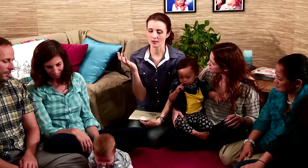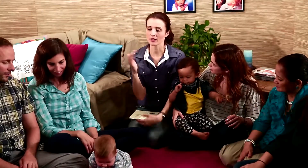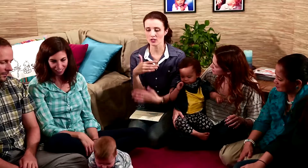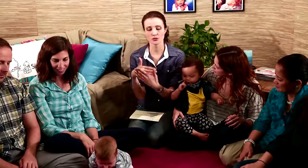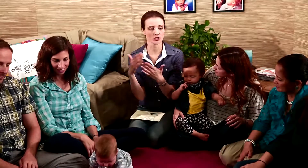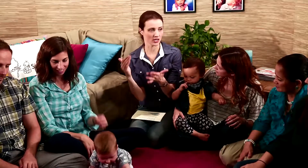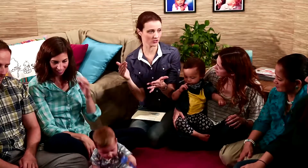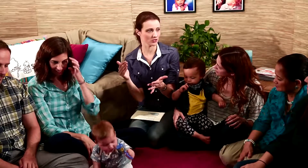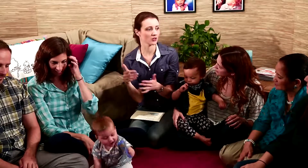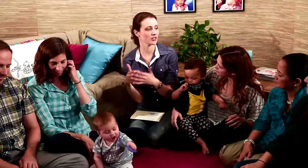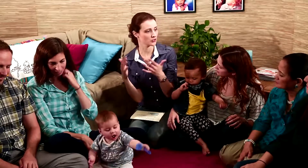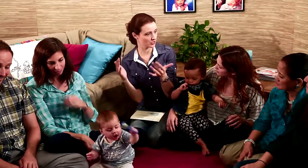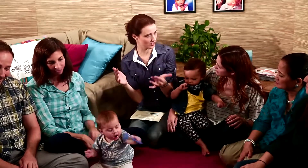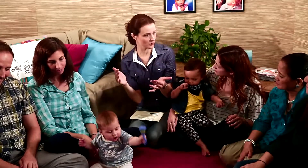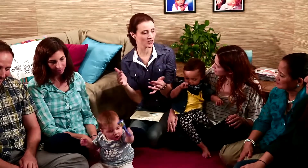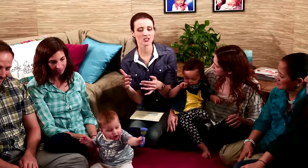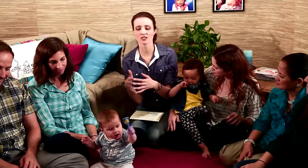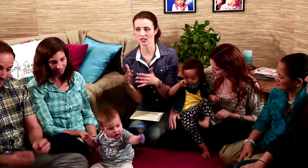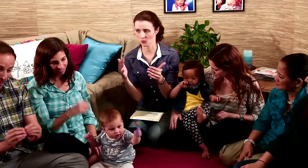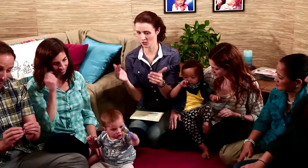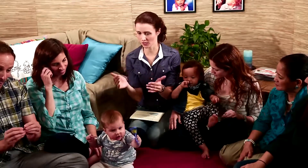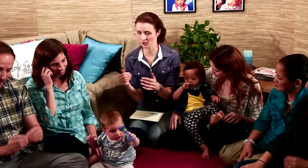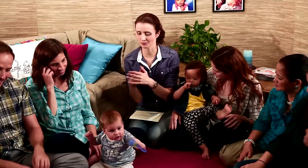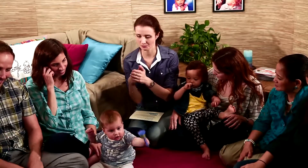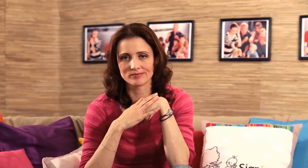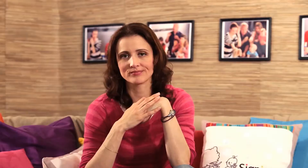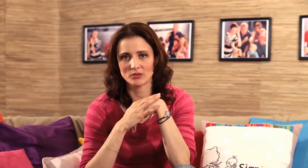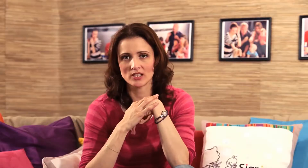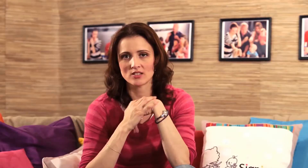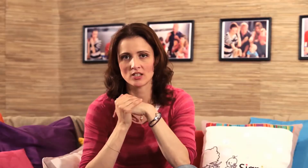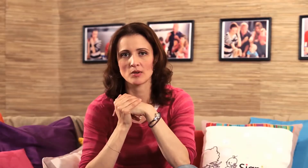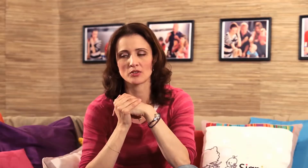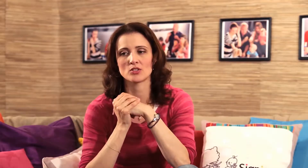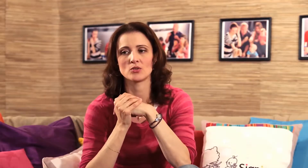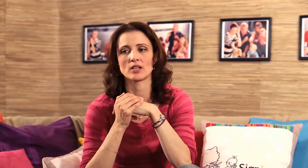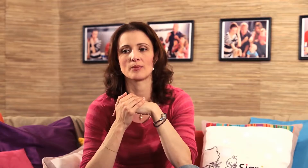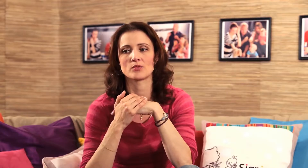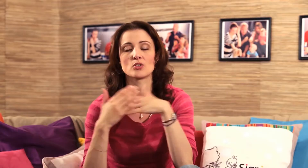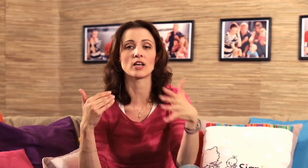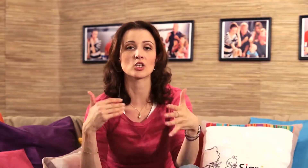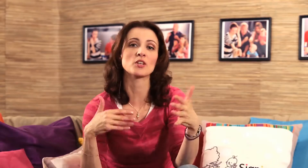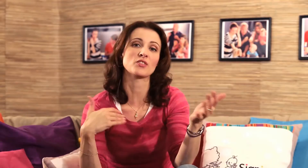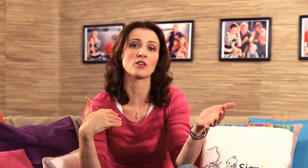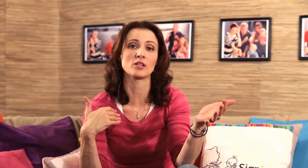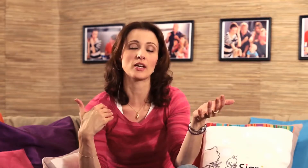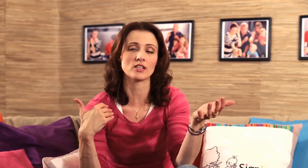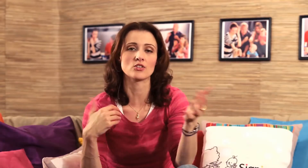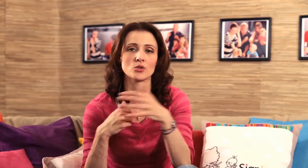But that's the first stage, and so in the next few days and weeks, that's what you want to do. It really does take some effort to do that, especially if they're not really paying attention to